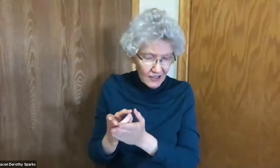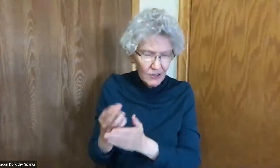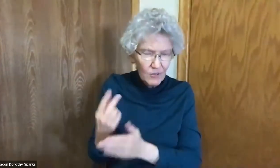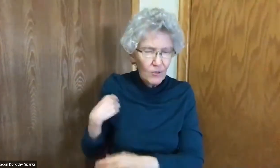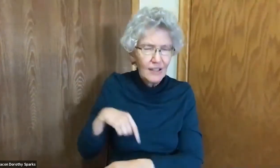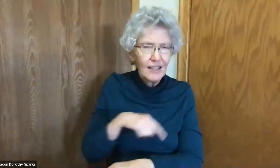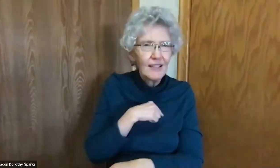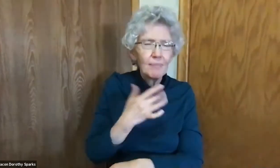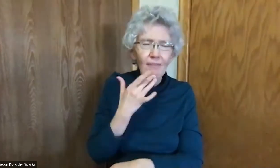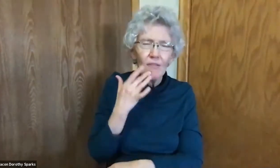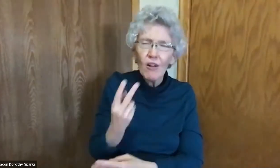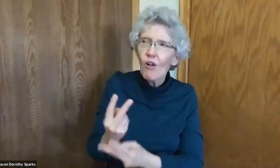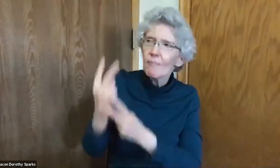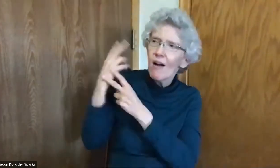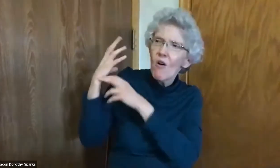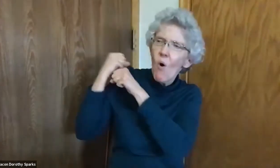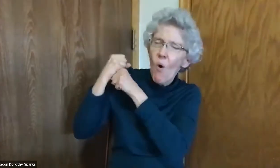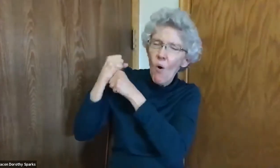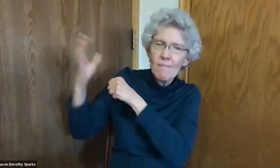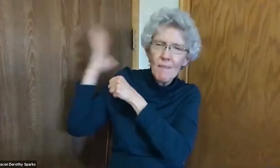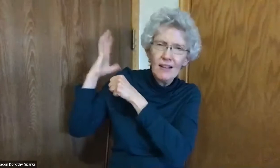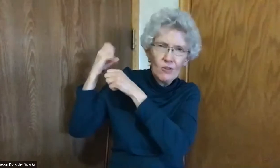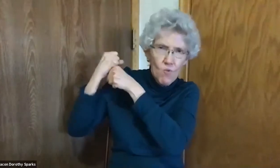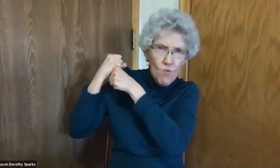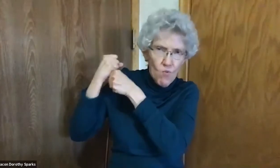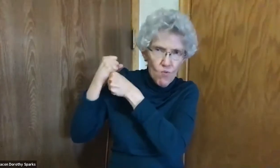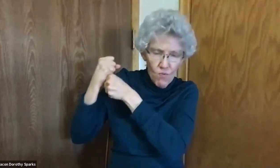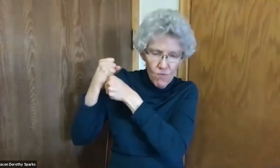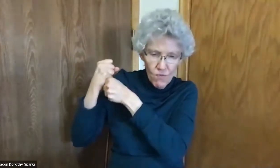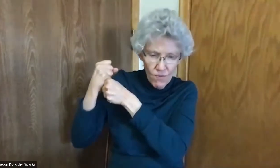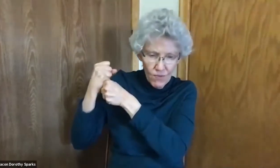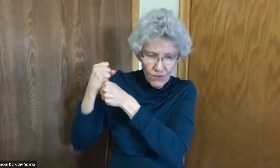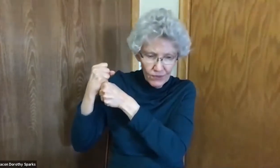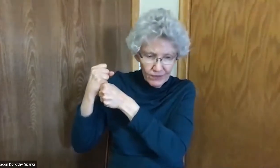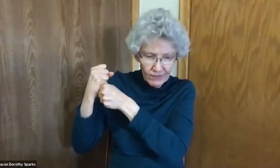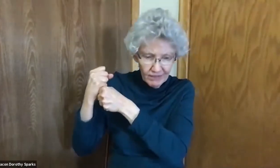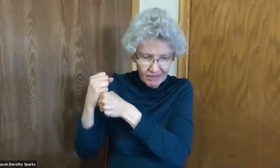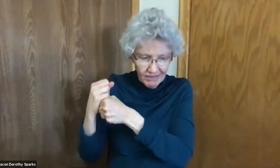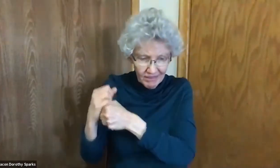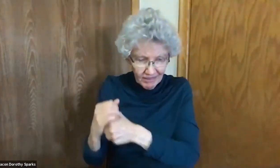But honestly, we prefer the familiarity of the past.